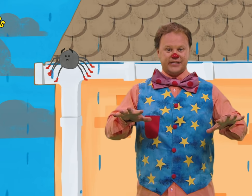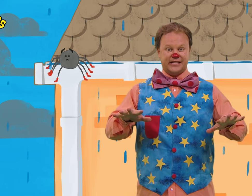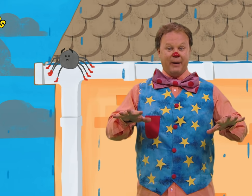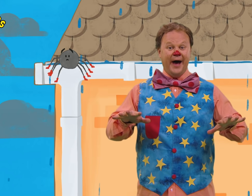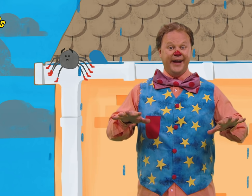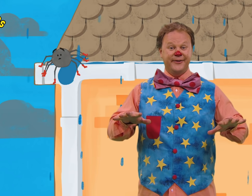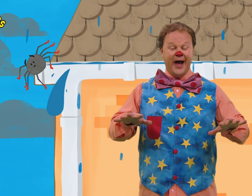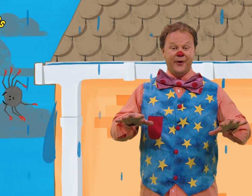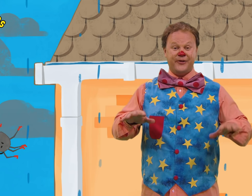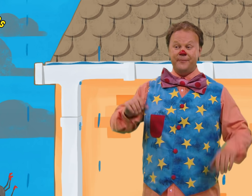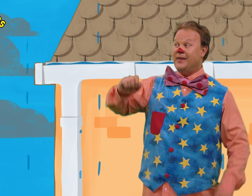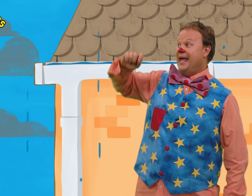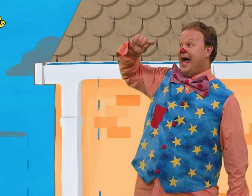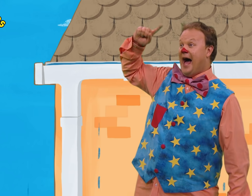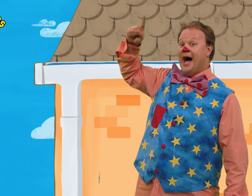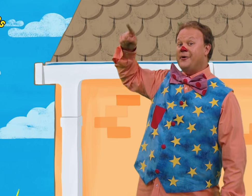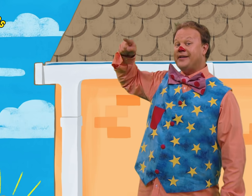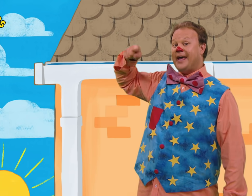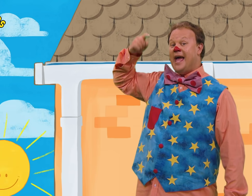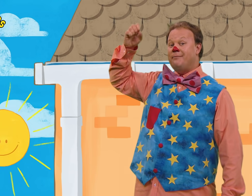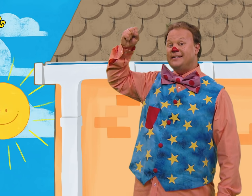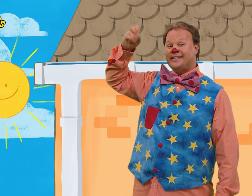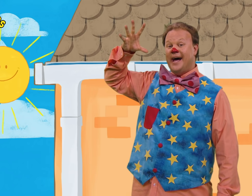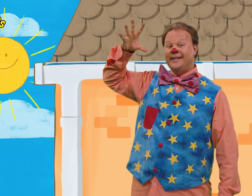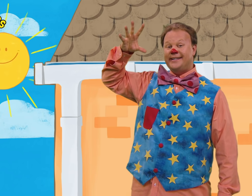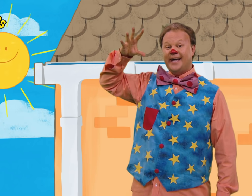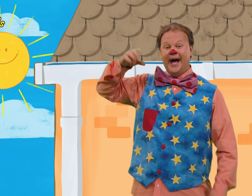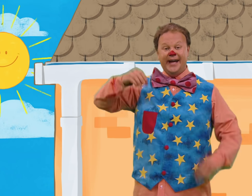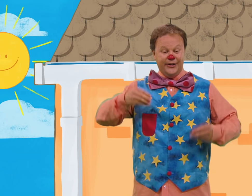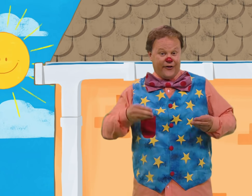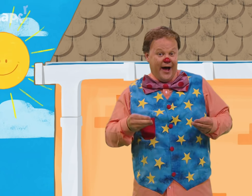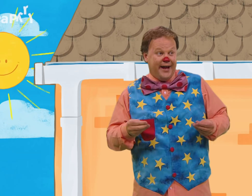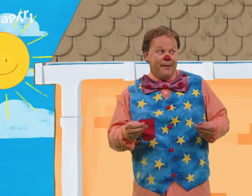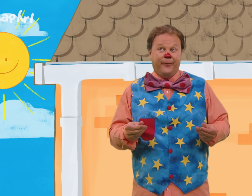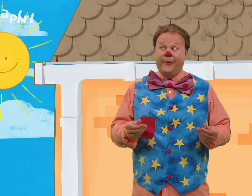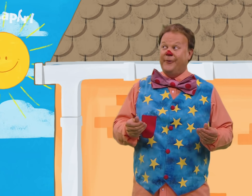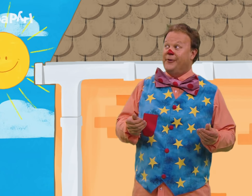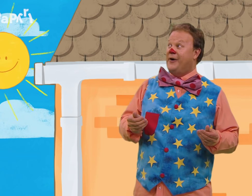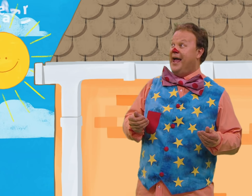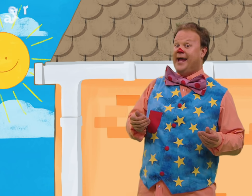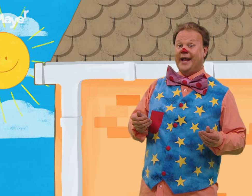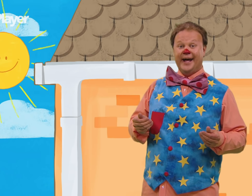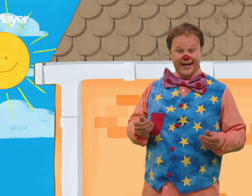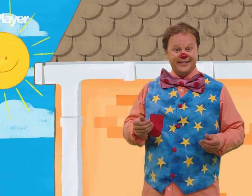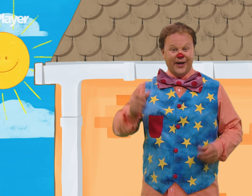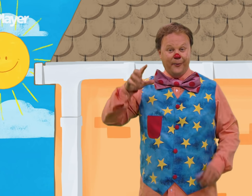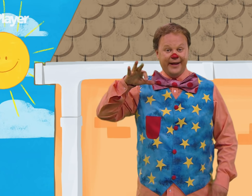the spider out. Out came the sunshine and dried up all the rain. So